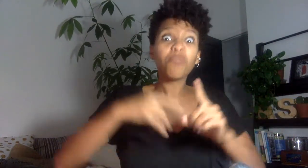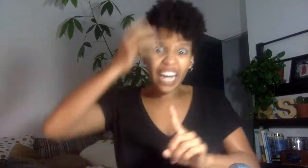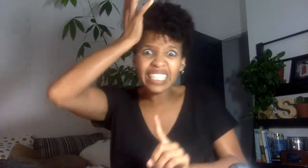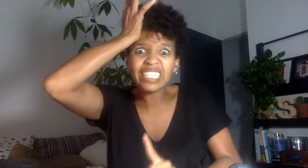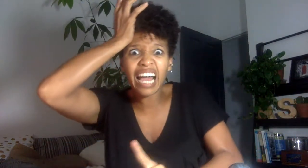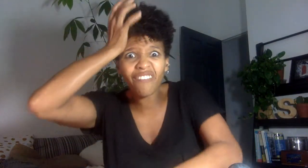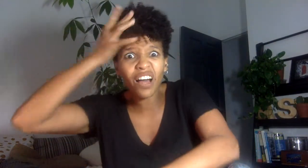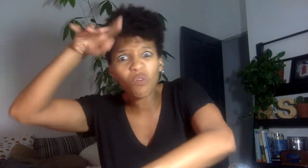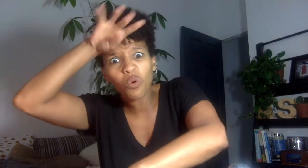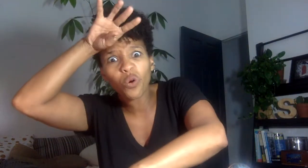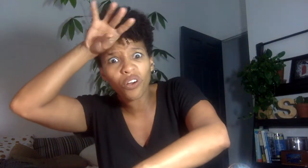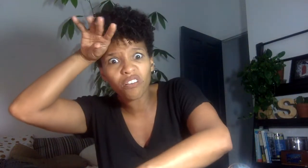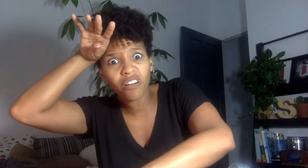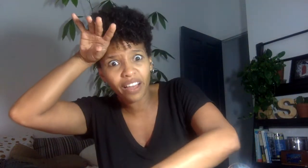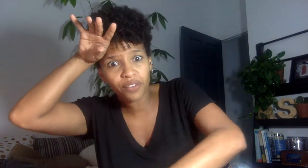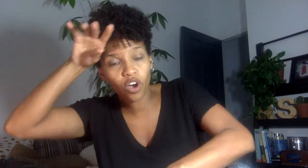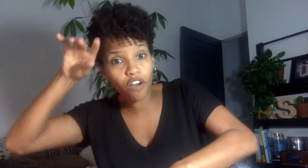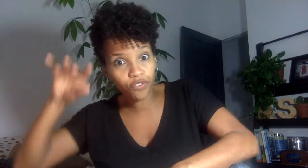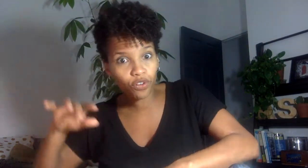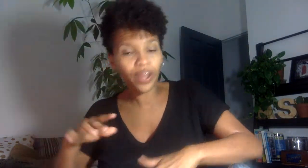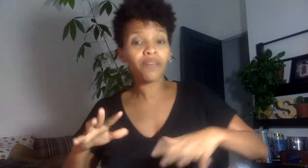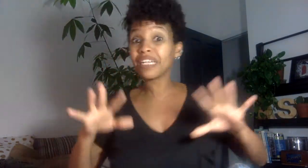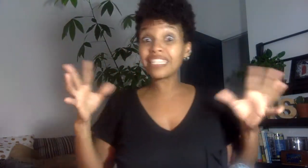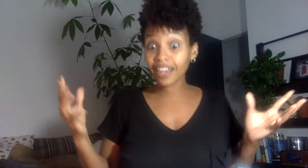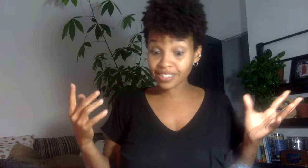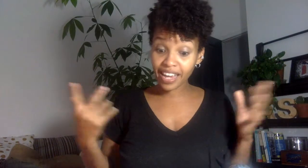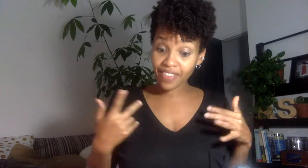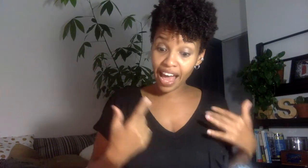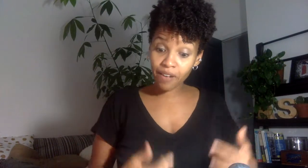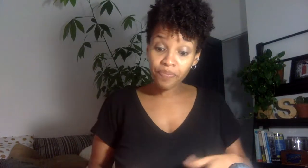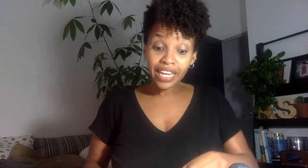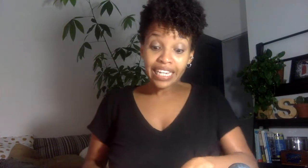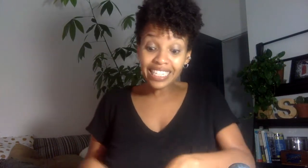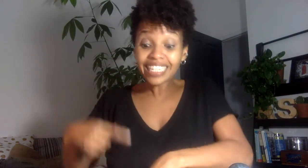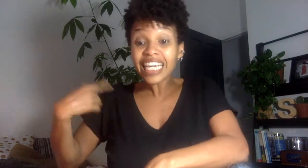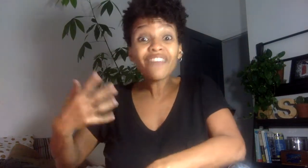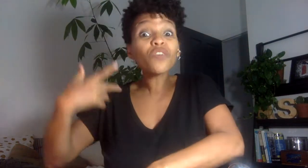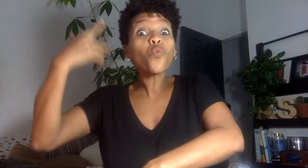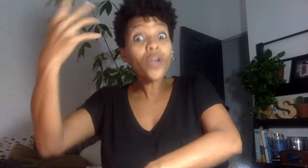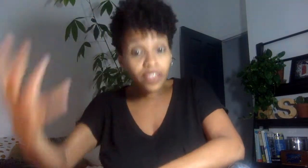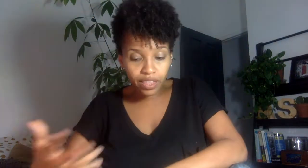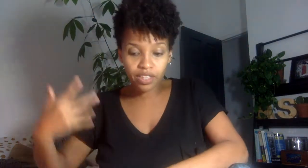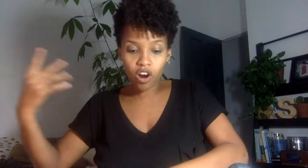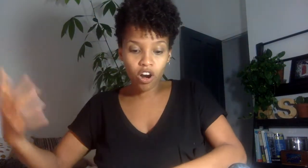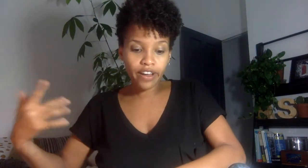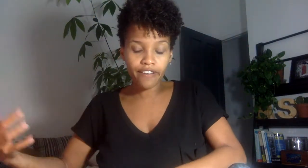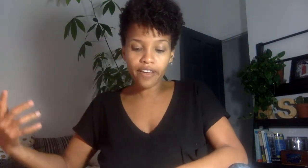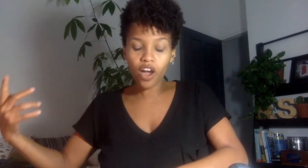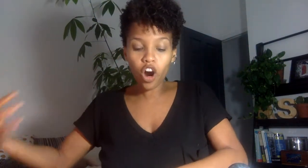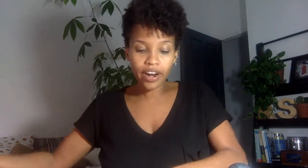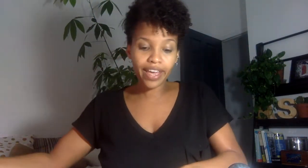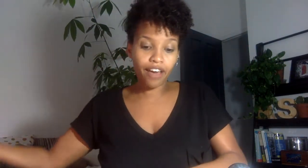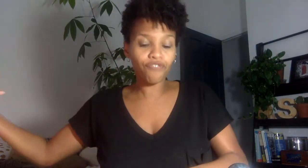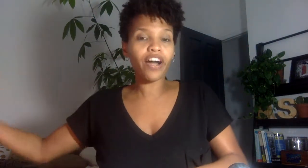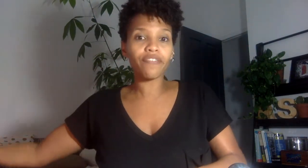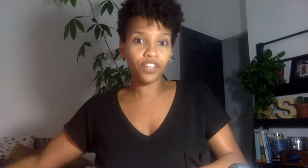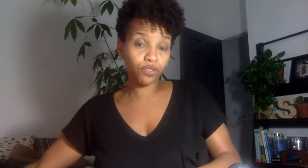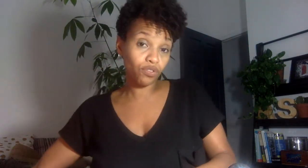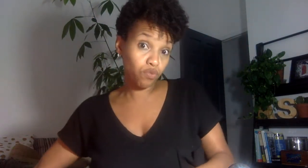I did have that war, oh, that was awful, right? But he's not saying that. He says, even with the RAF 5 years of war.